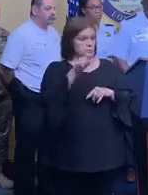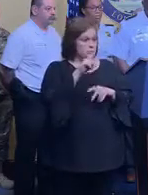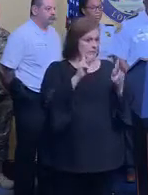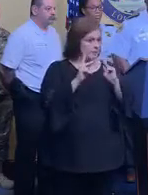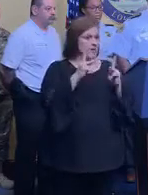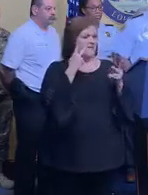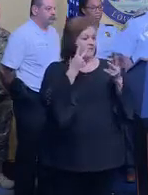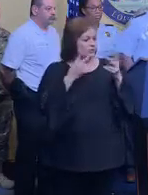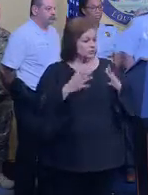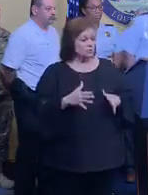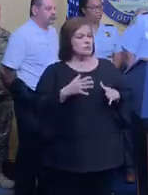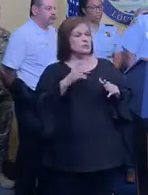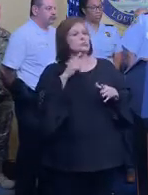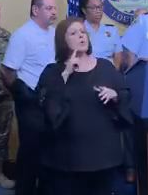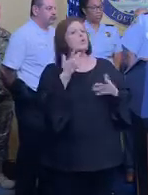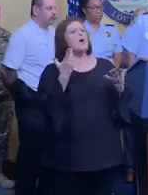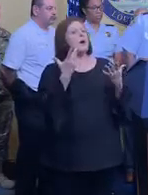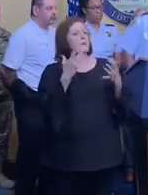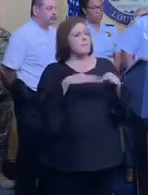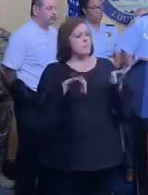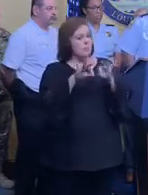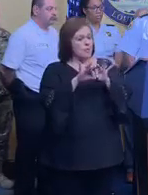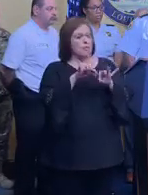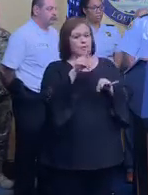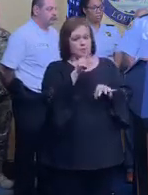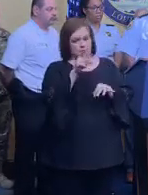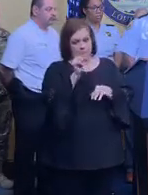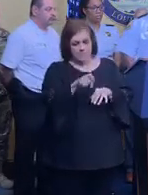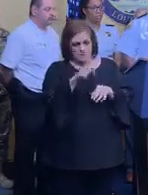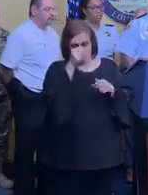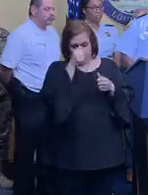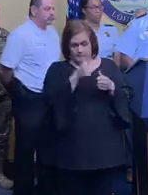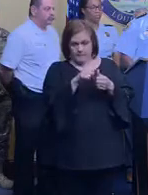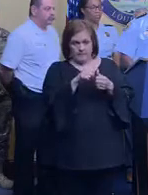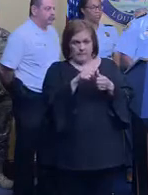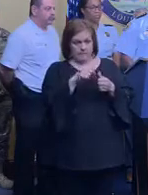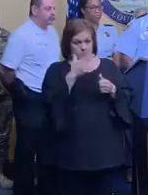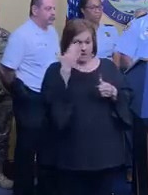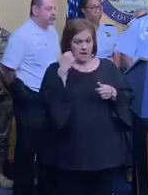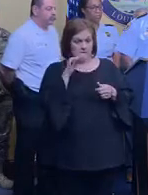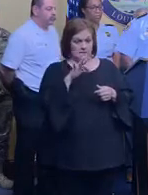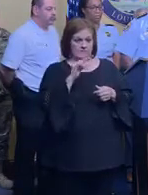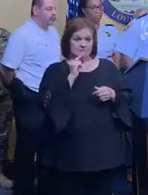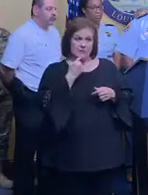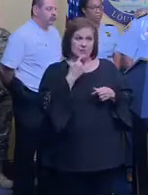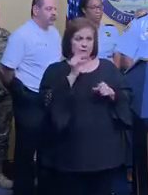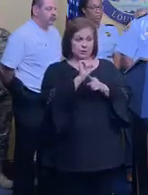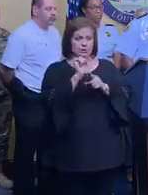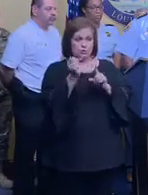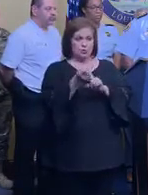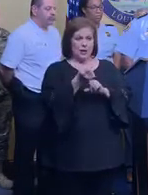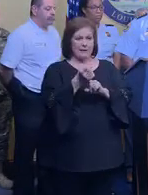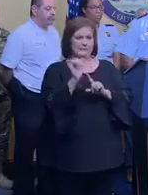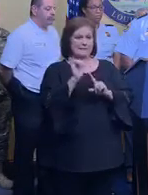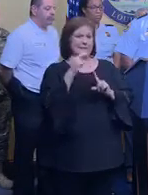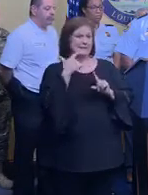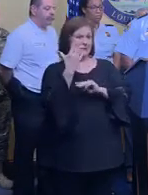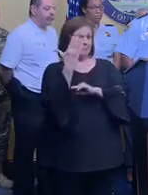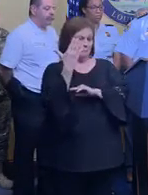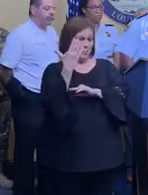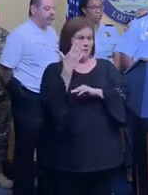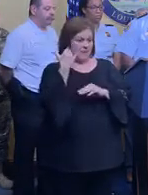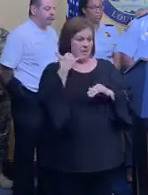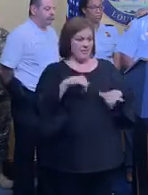alike of a couple of important things. They need to keep in mind during extreme weather situations like we experienced this morning, potentially this